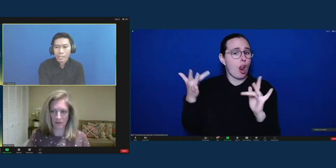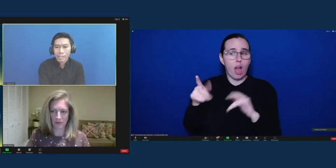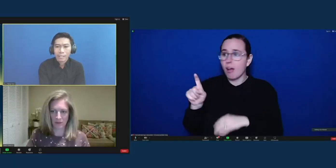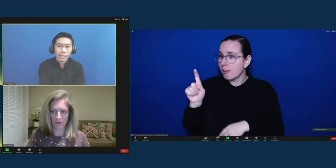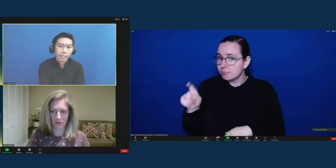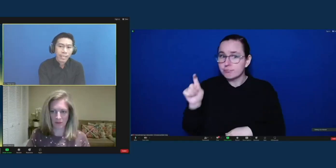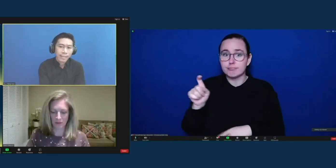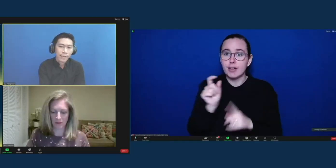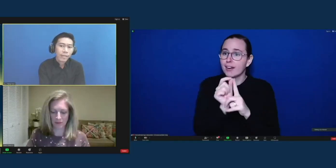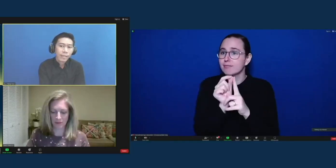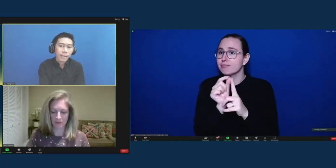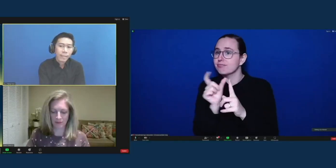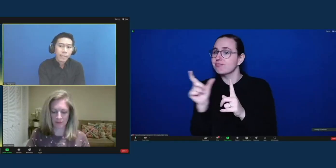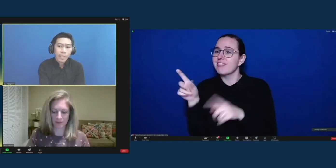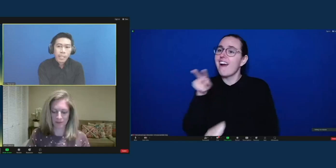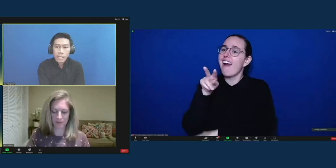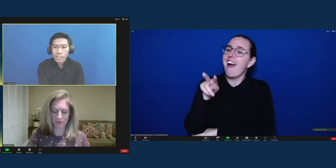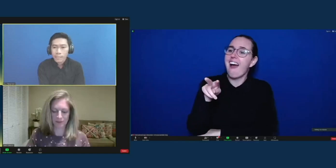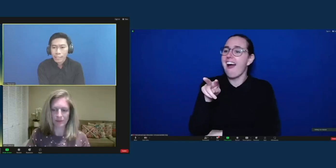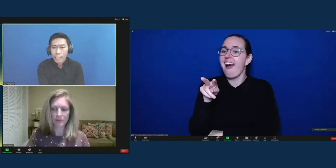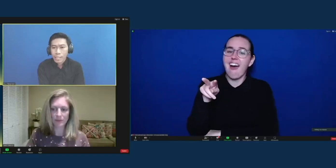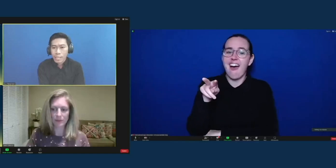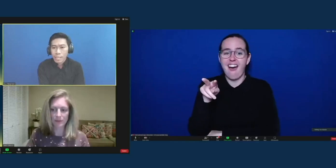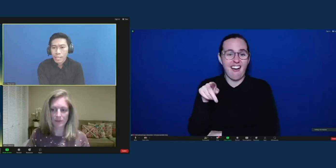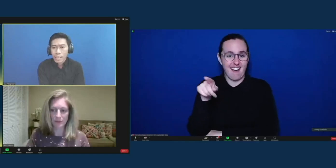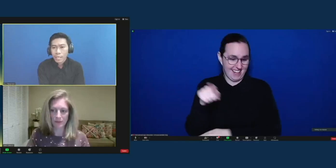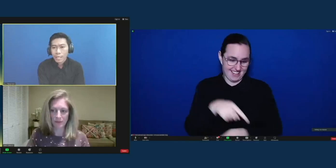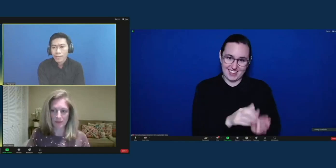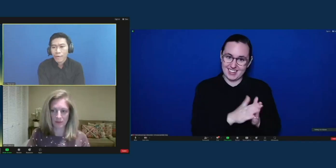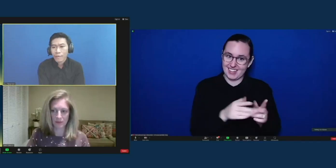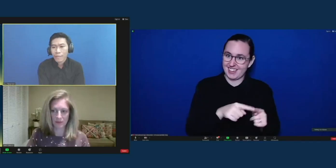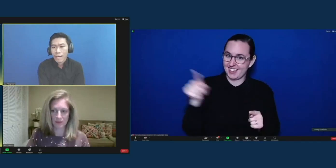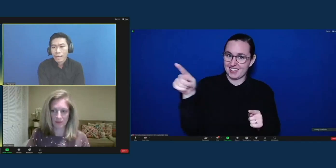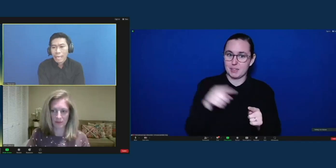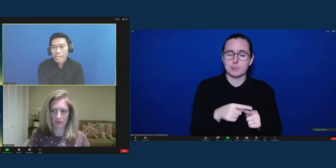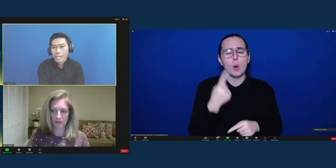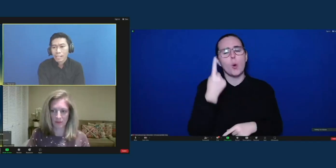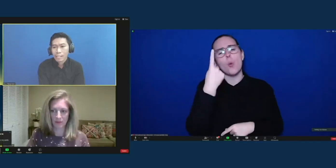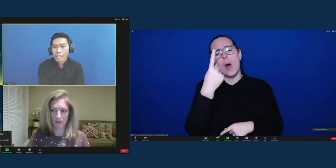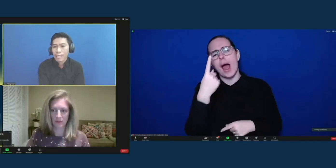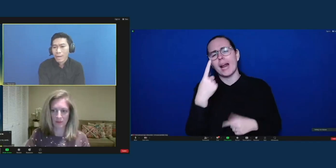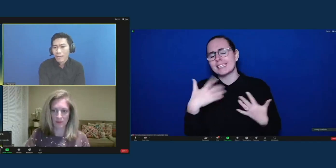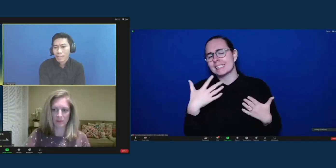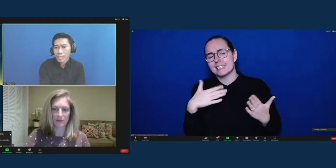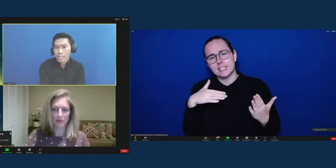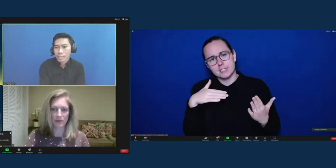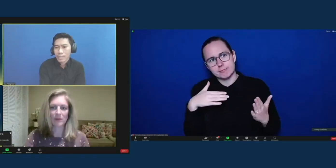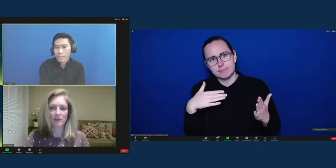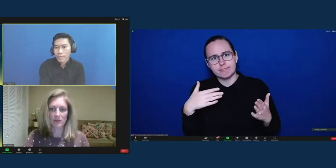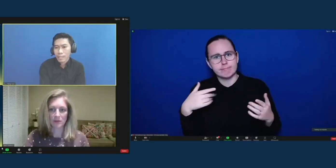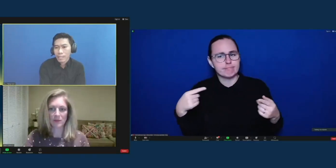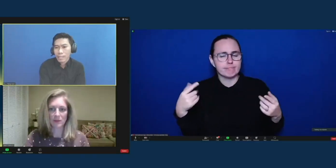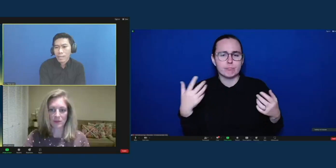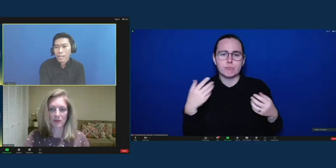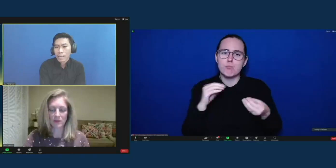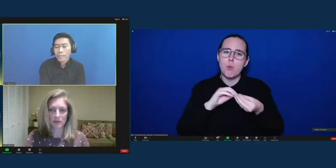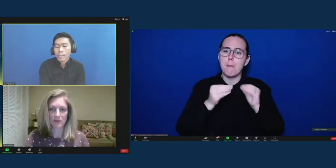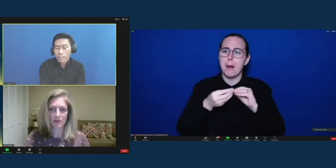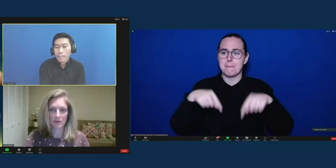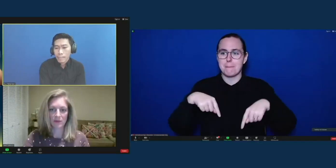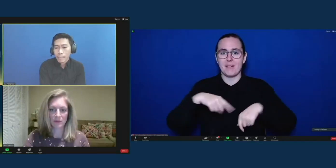challenge is the connectivity, especially in far-flung areas in the provinces specifically.